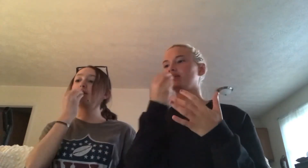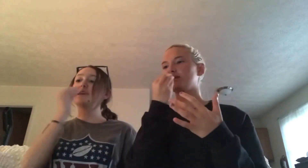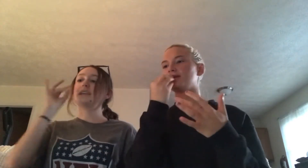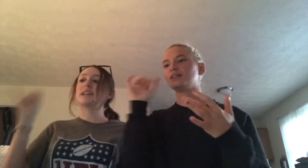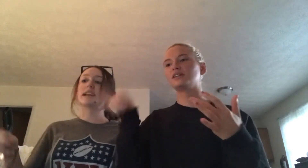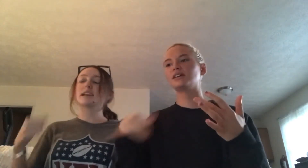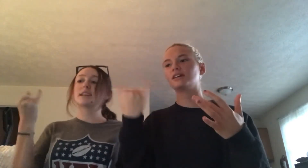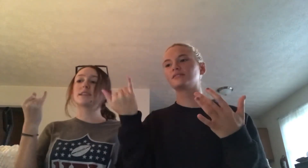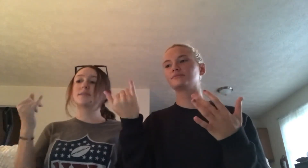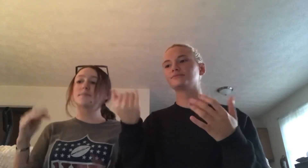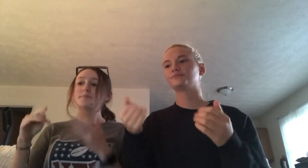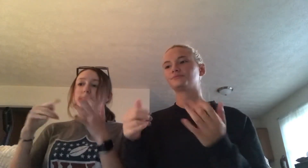eating,